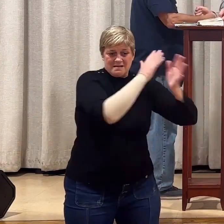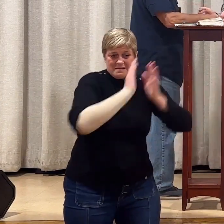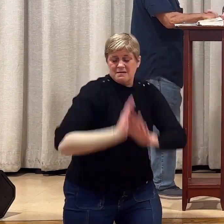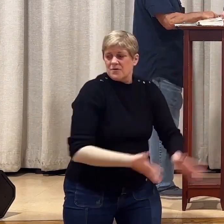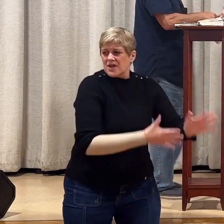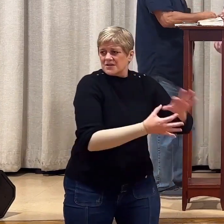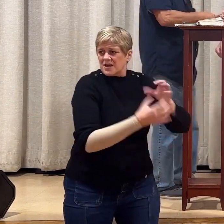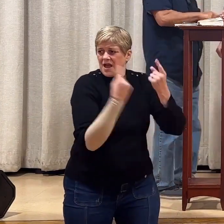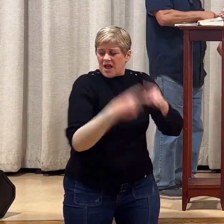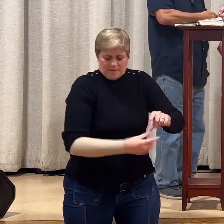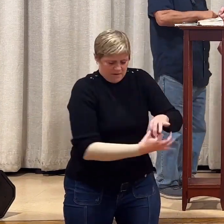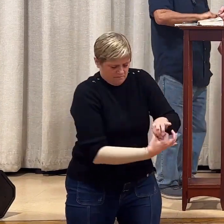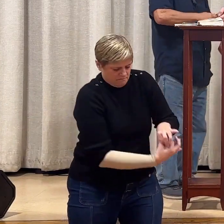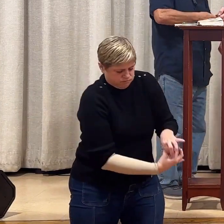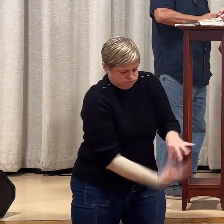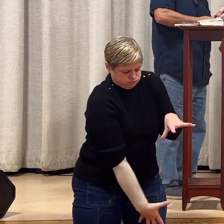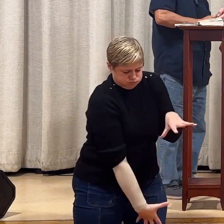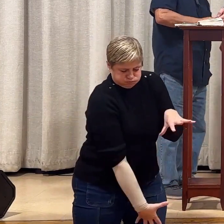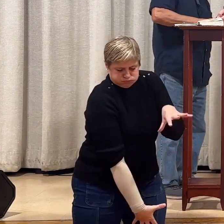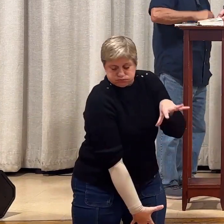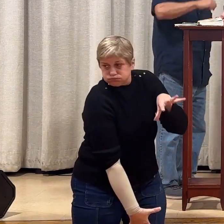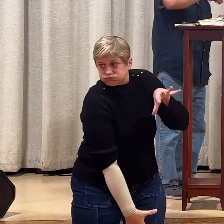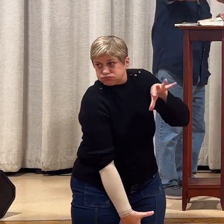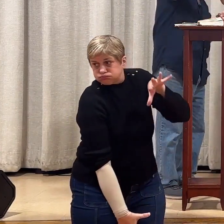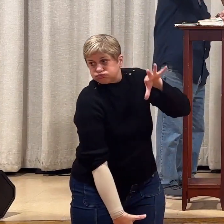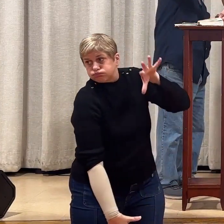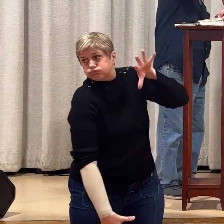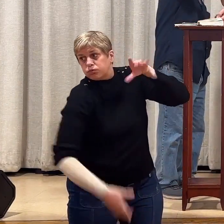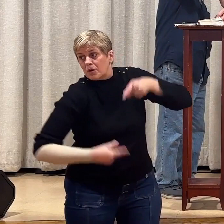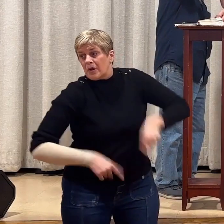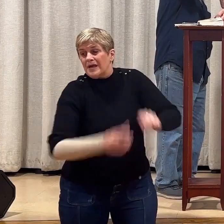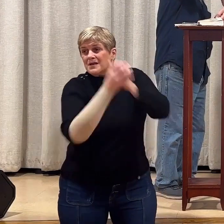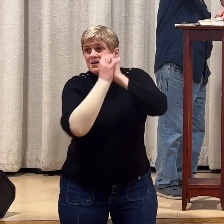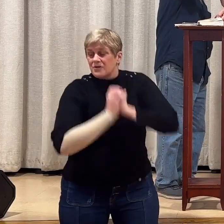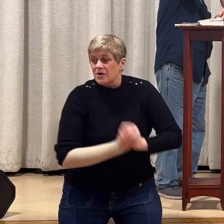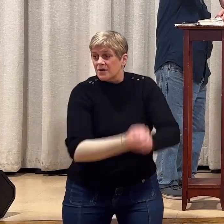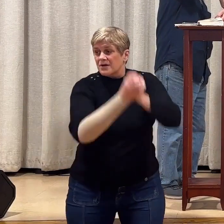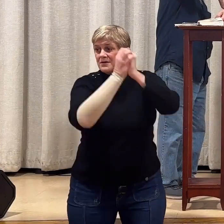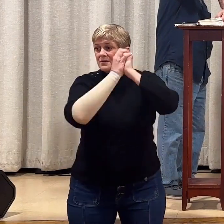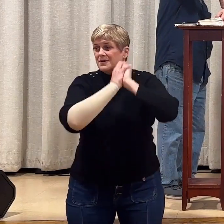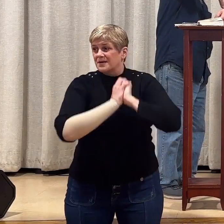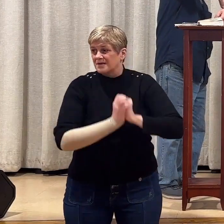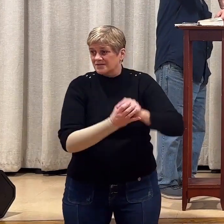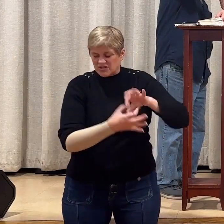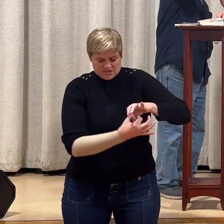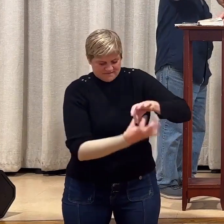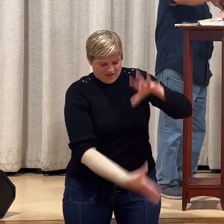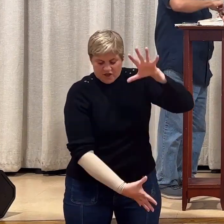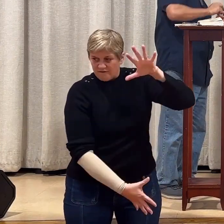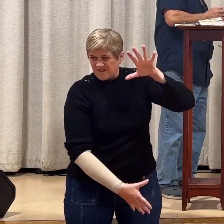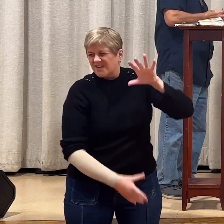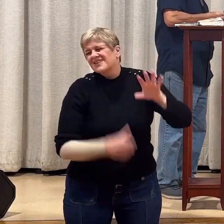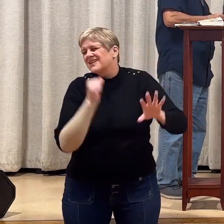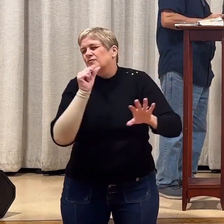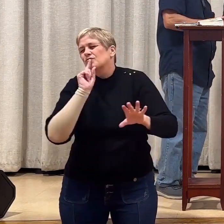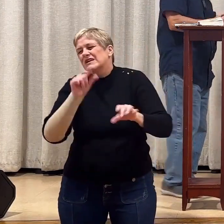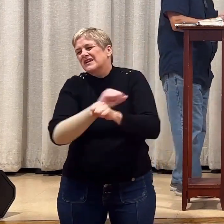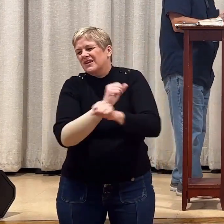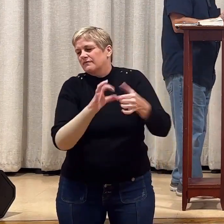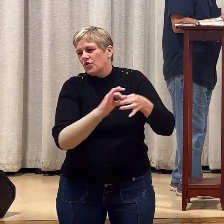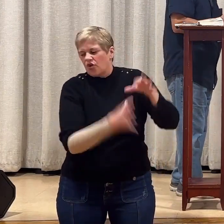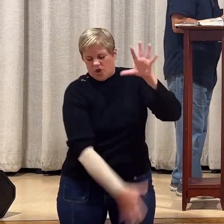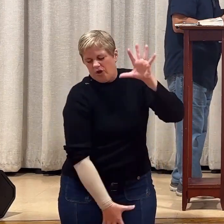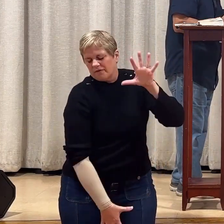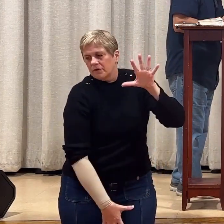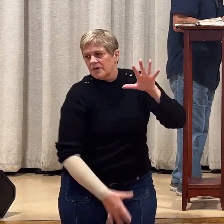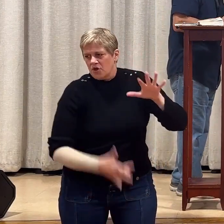as Paul was praising, the chains were released. As Paul was worshiping, the chains fell off. Not necessarily the physical